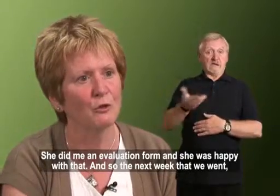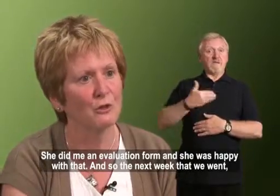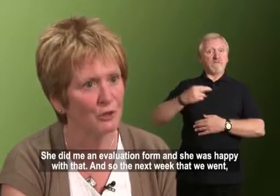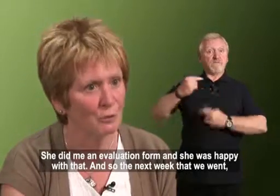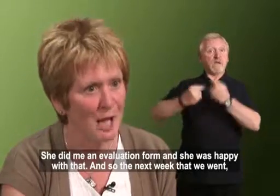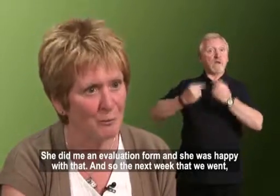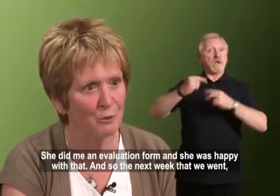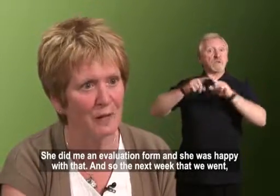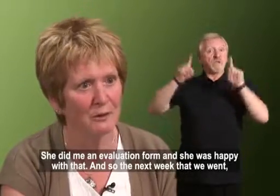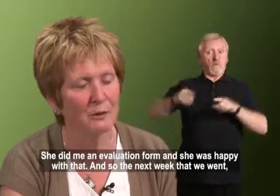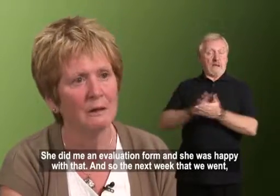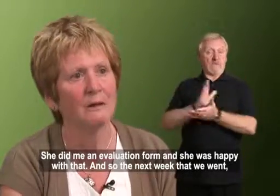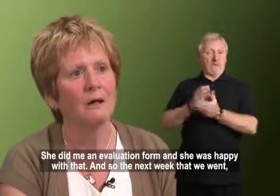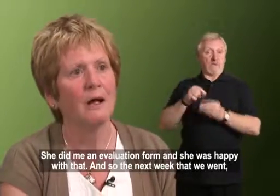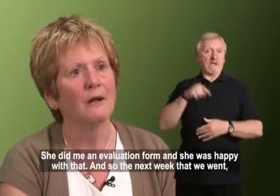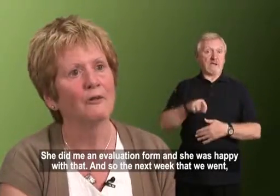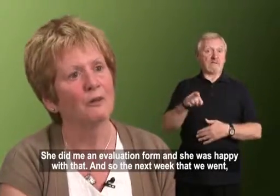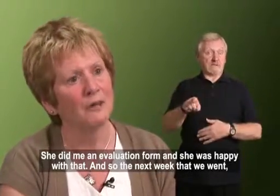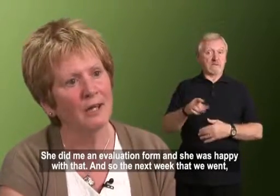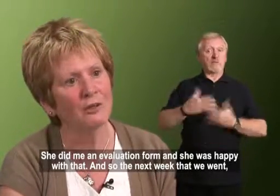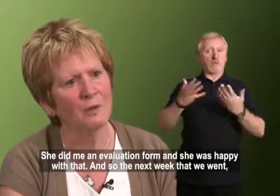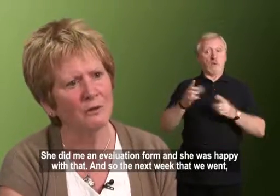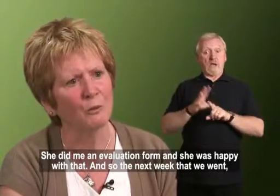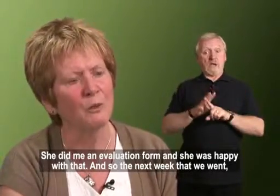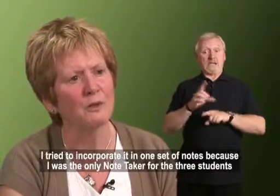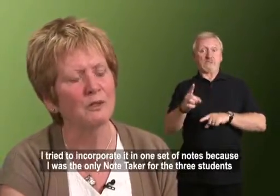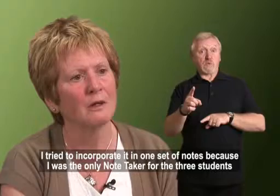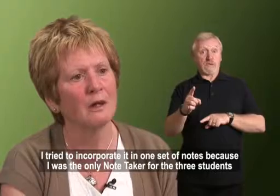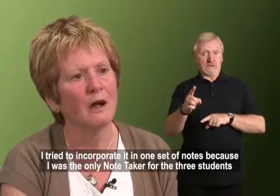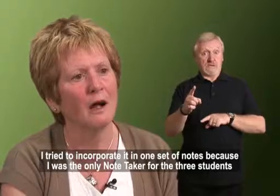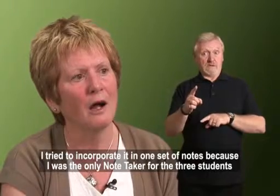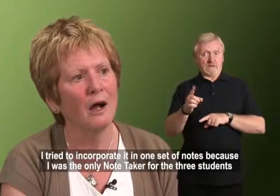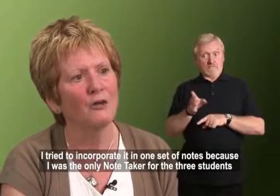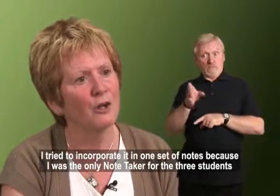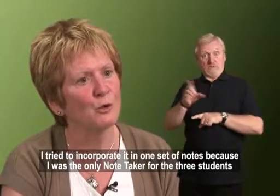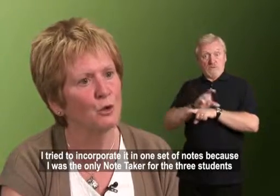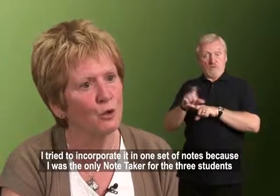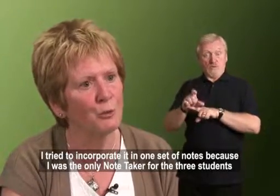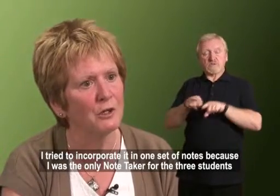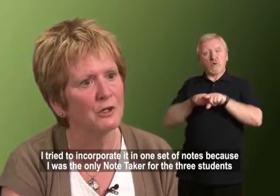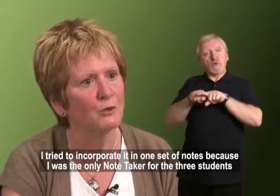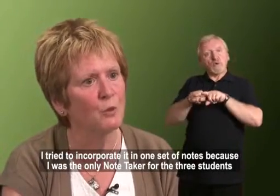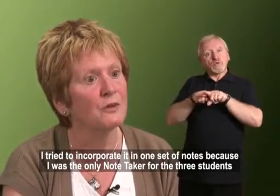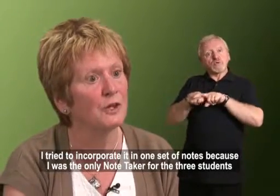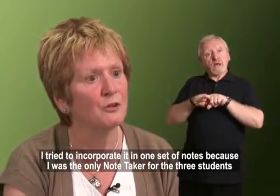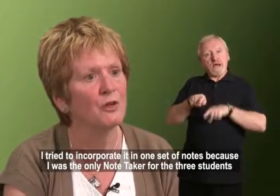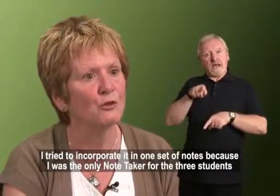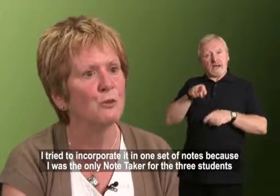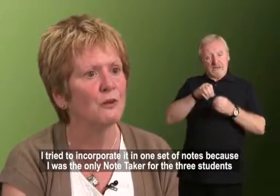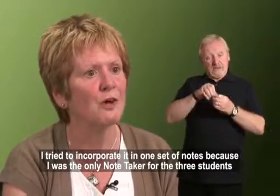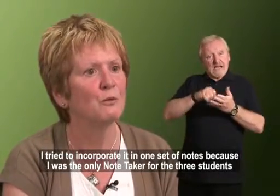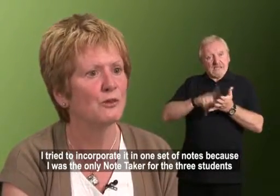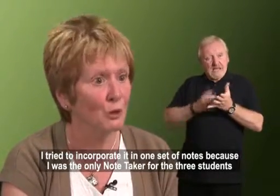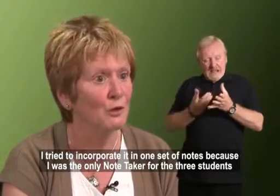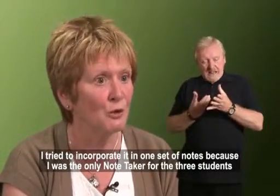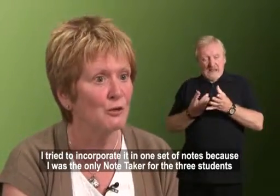evaluation form and she was happy with that. And so the next week that we went, I tried to incorporate it in one set of notes